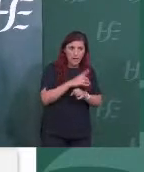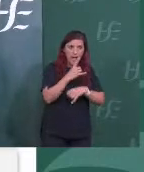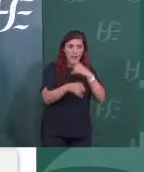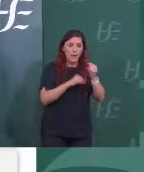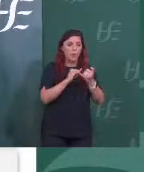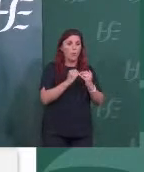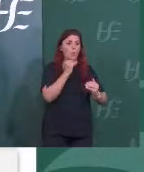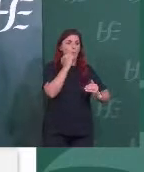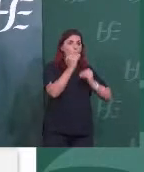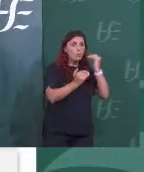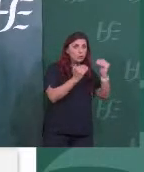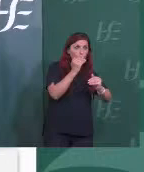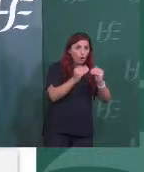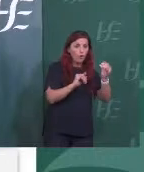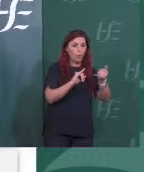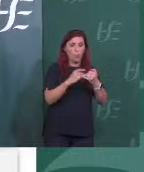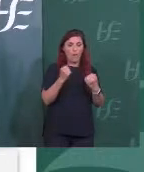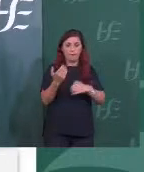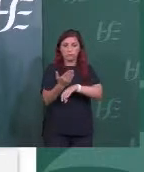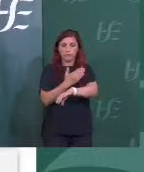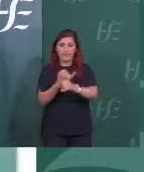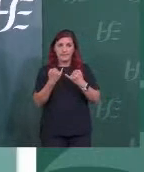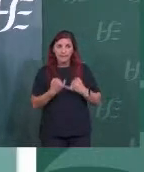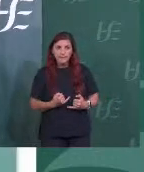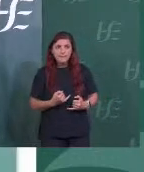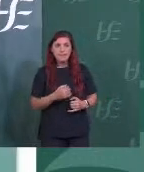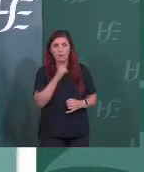those with vulnerable conditions, something we've known from the very start.